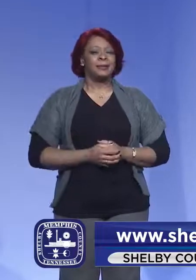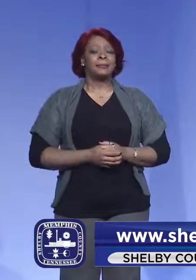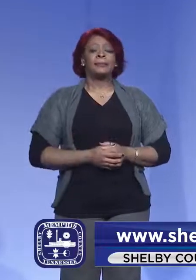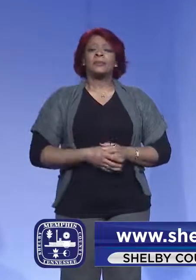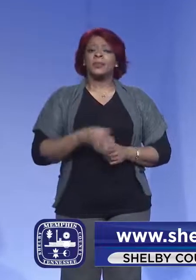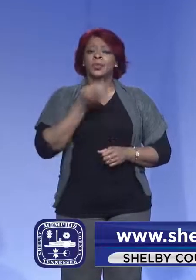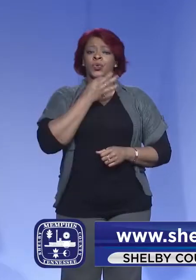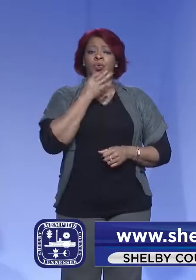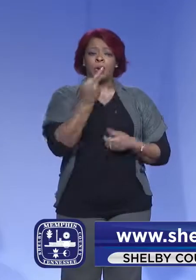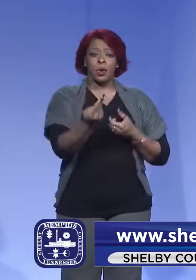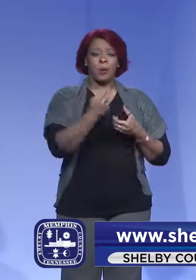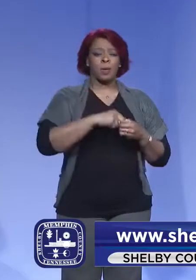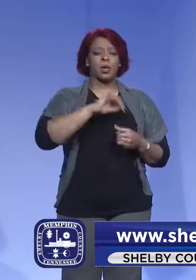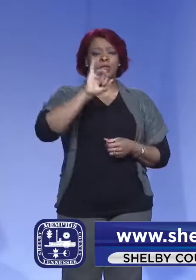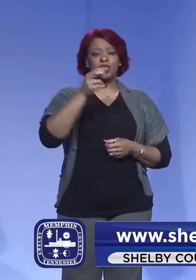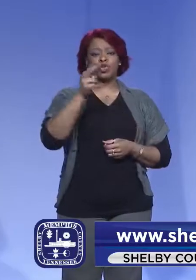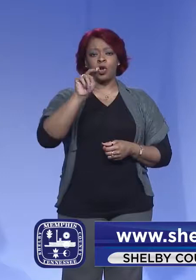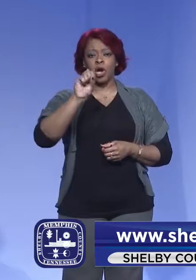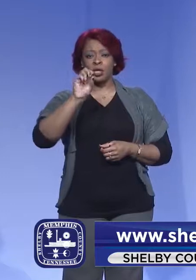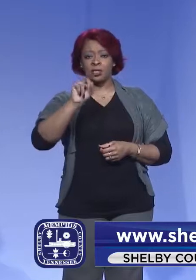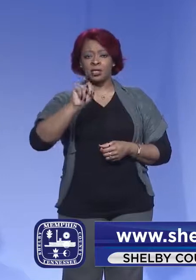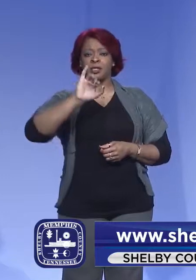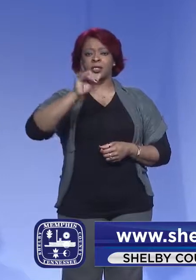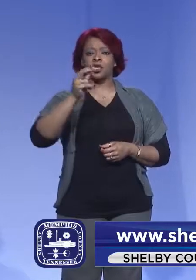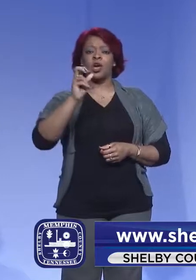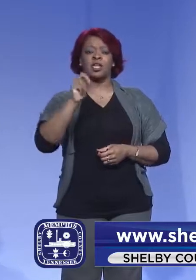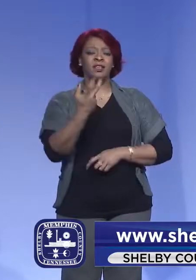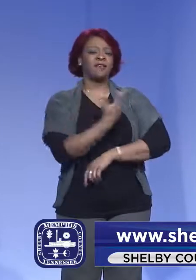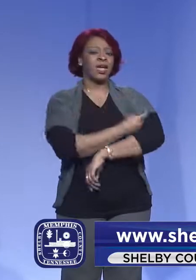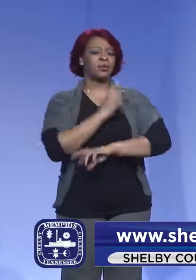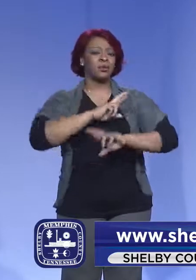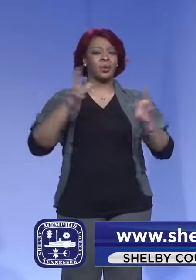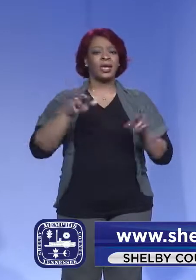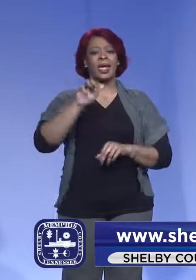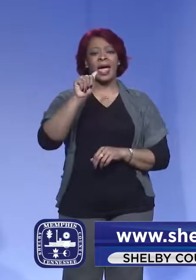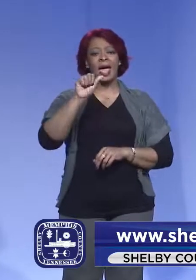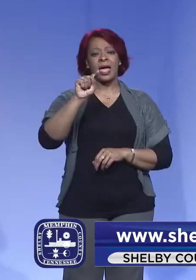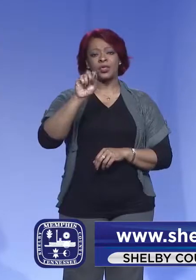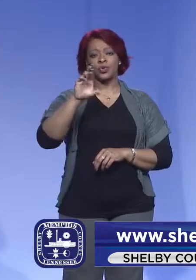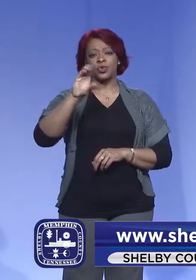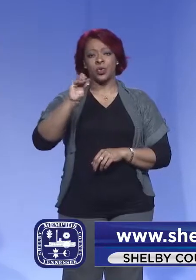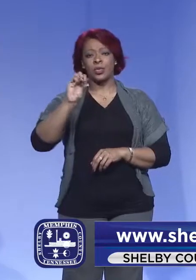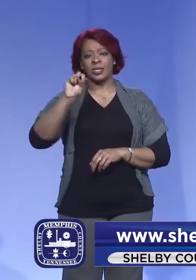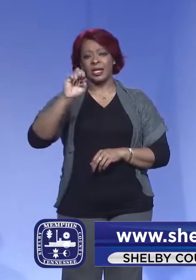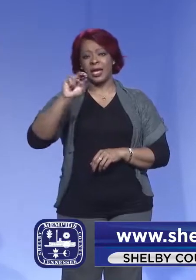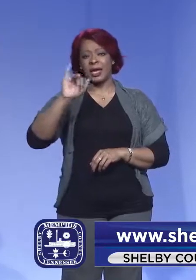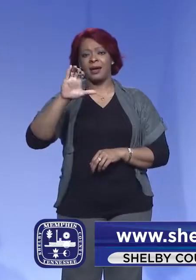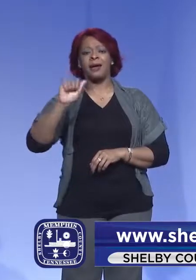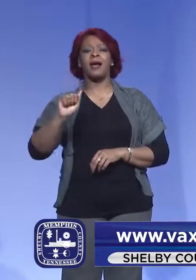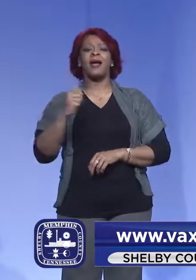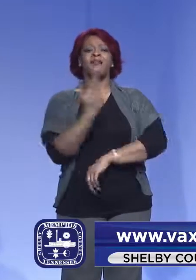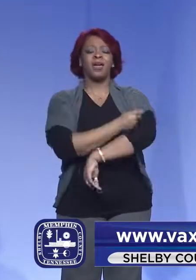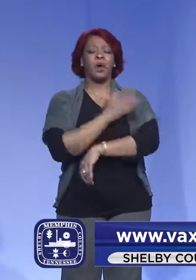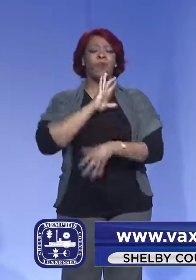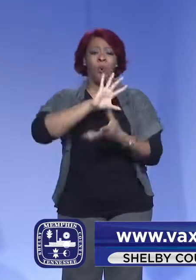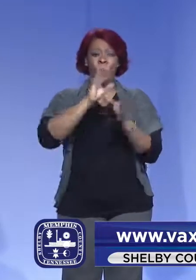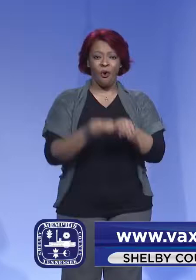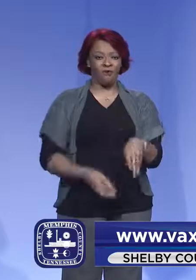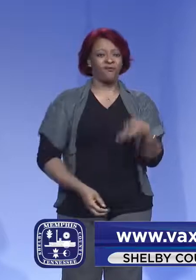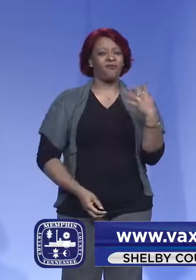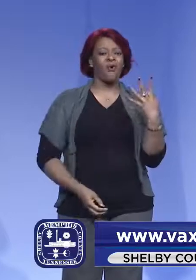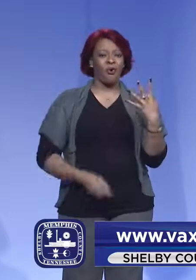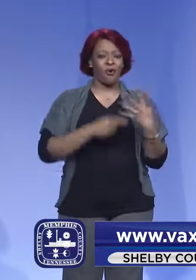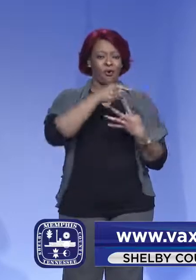on board will be the Johnson & Johnson vaccine as well as the AstraZeneca vaccine. So we ultimately will have 4 vaccines in